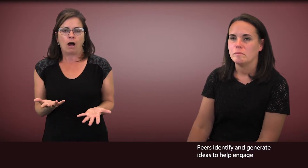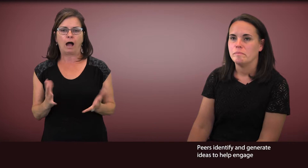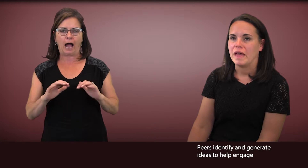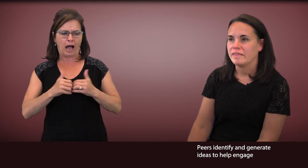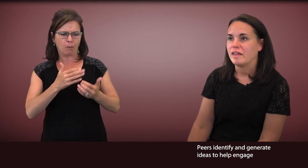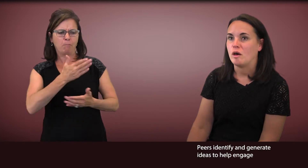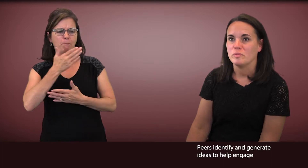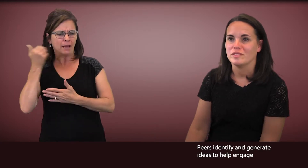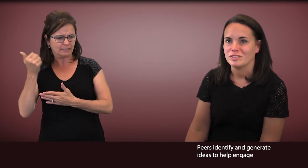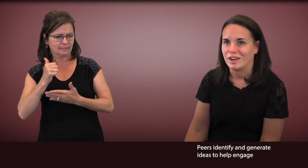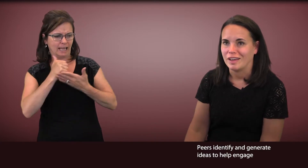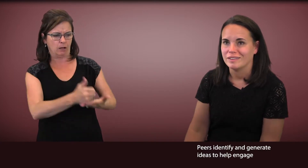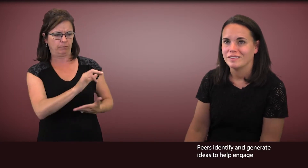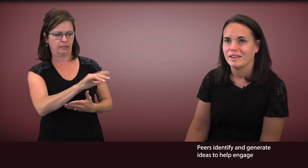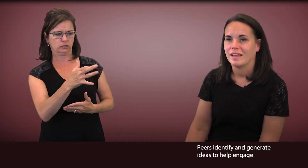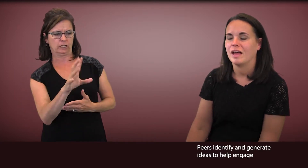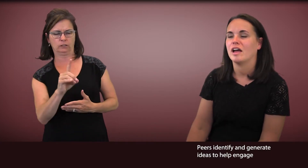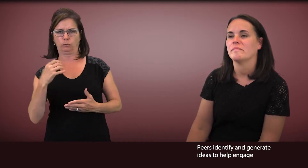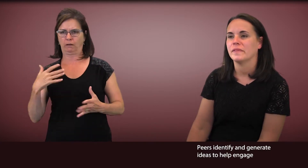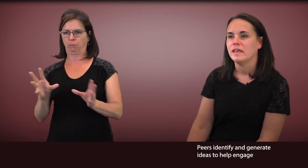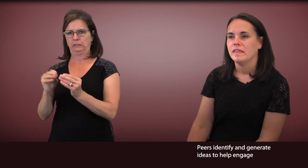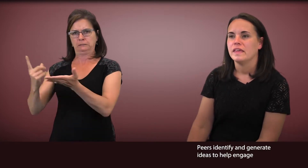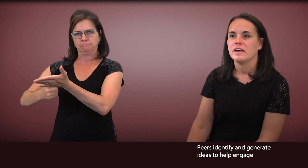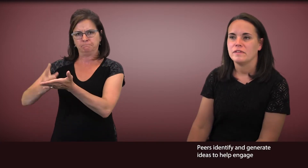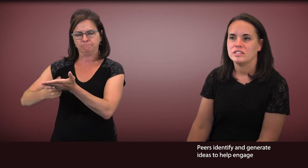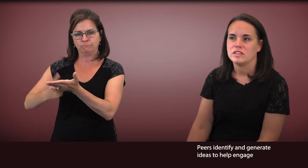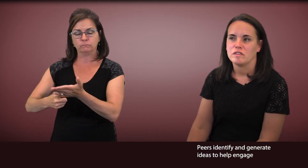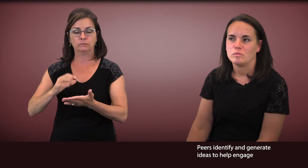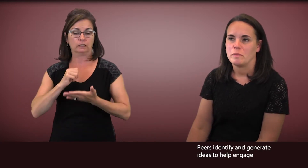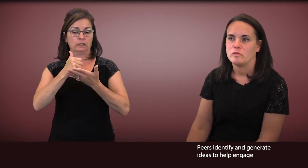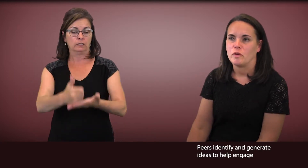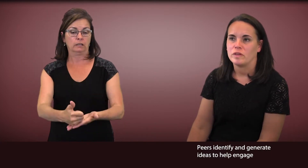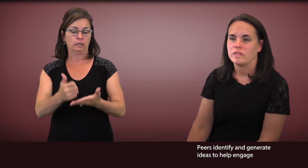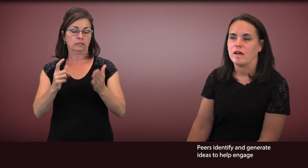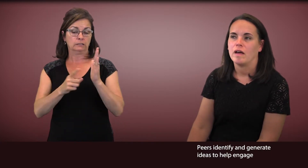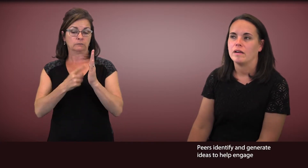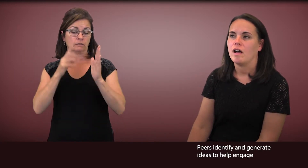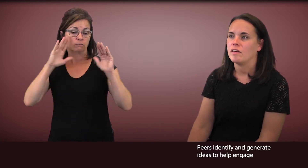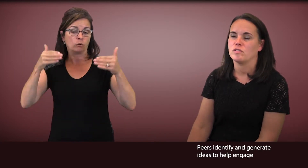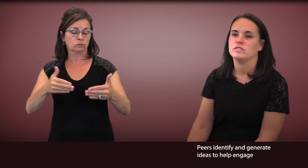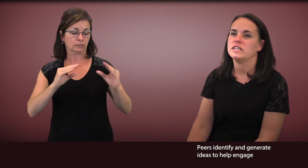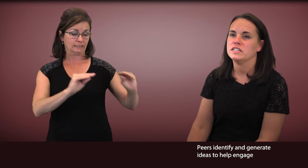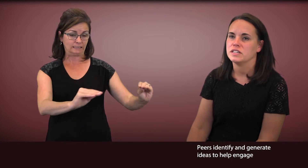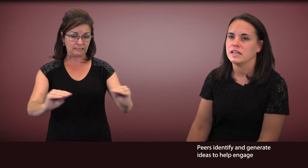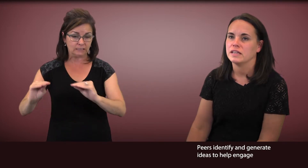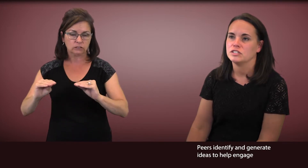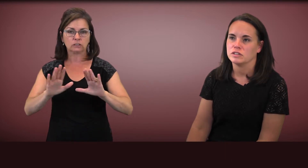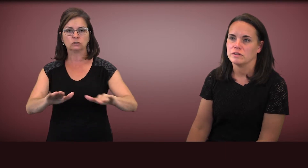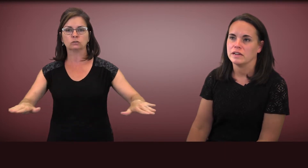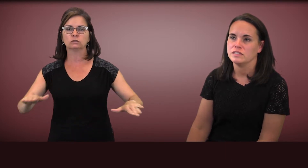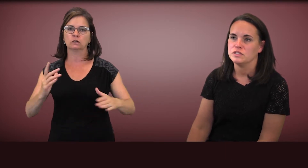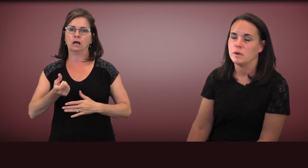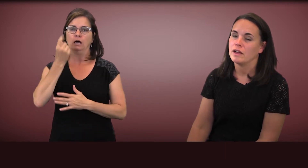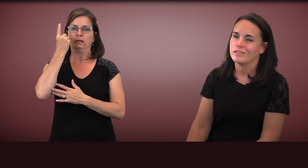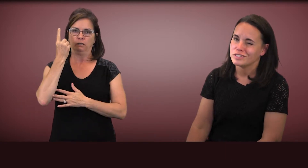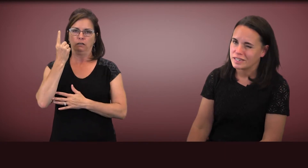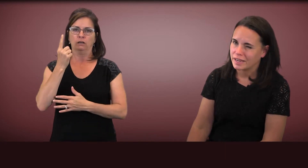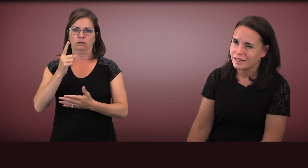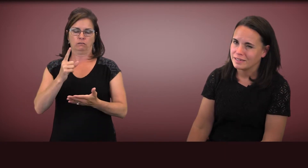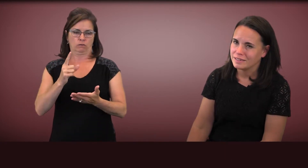how do we best help this child. The interventions sometimes focus on also teaching children